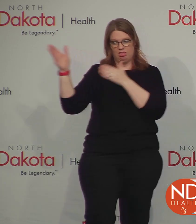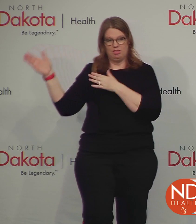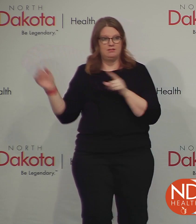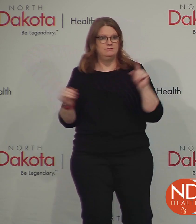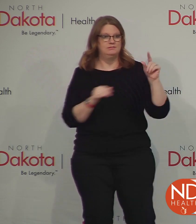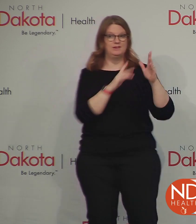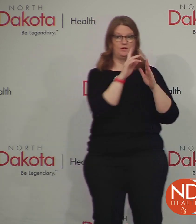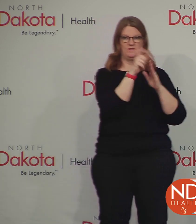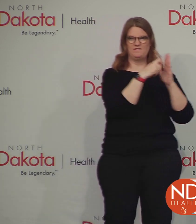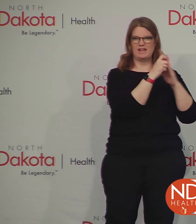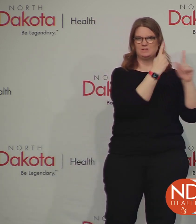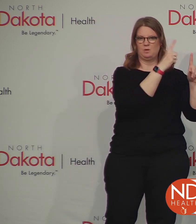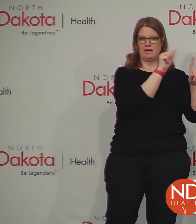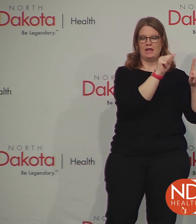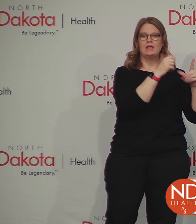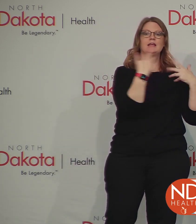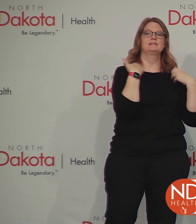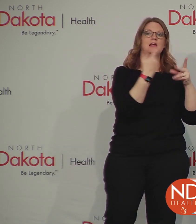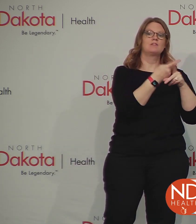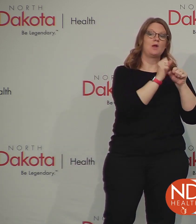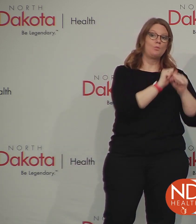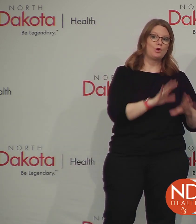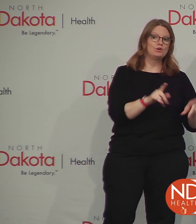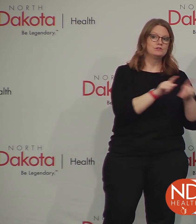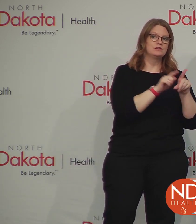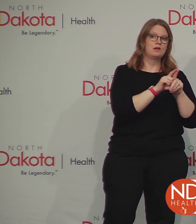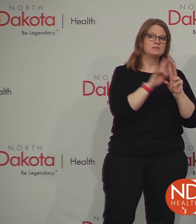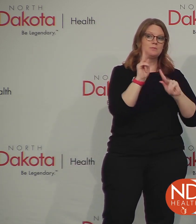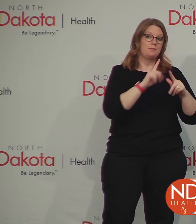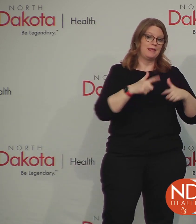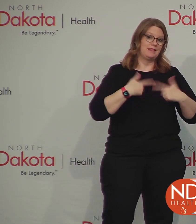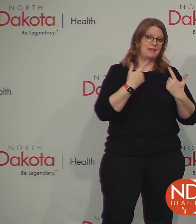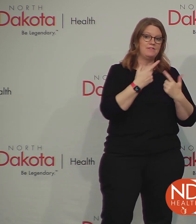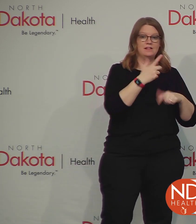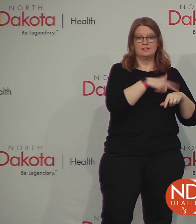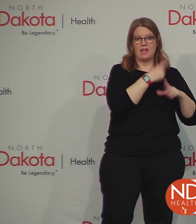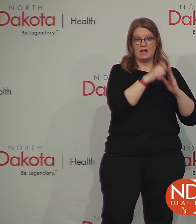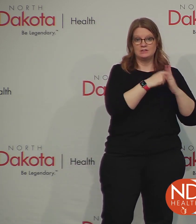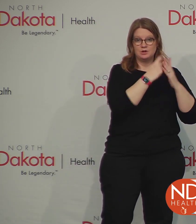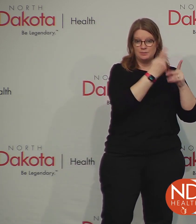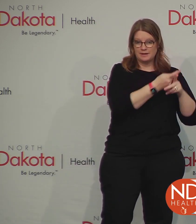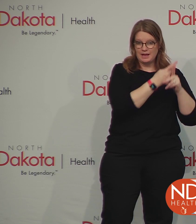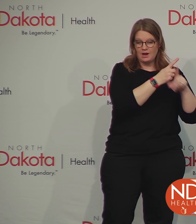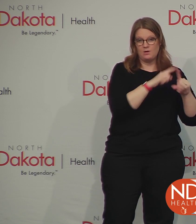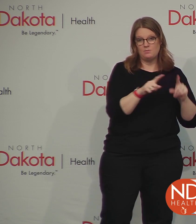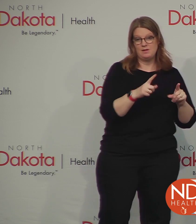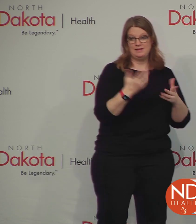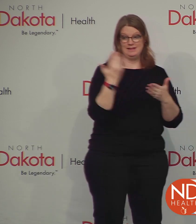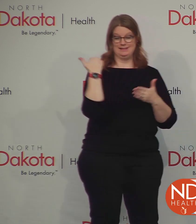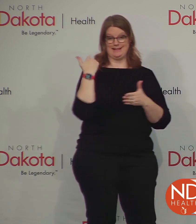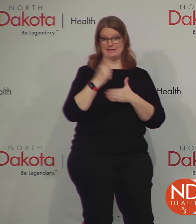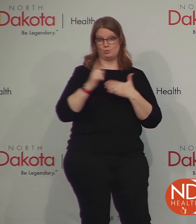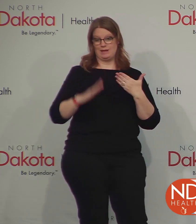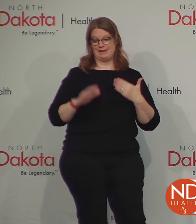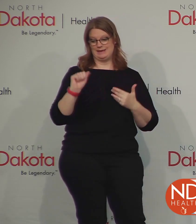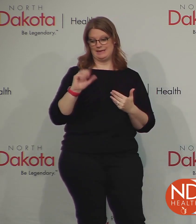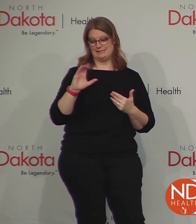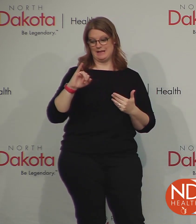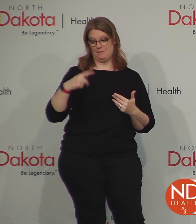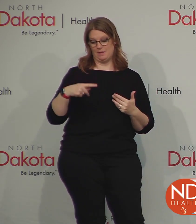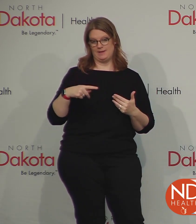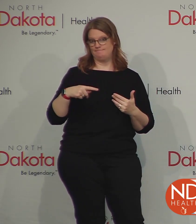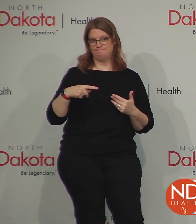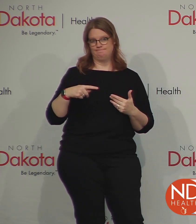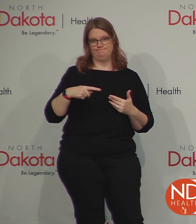1A, which is healthcare workers and long-term care residents, but the ACIP did not discuss that last weekend, and they are discussing it